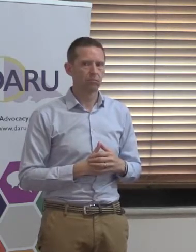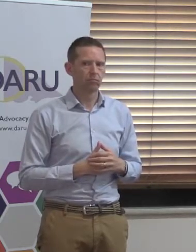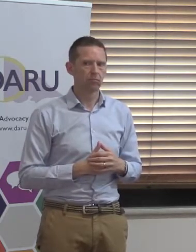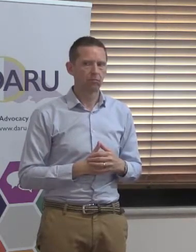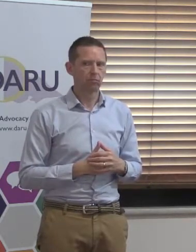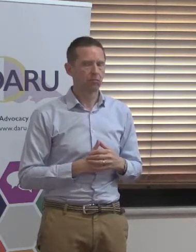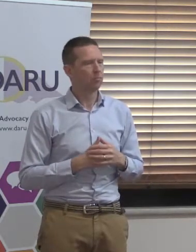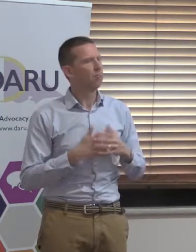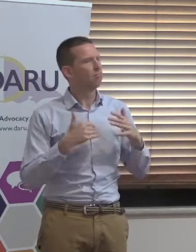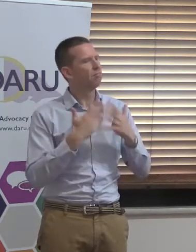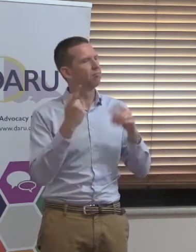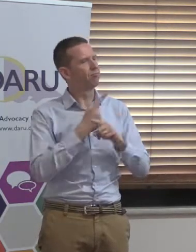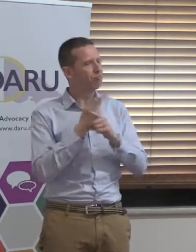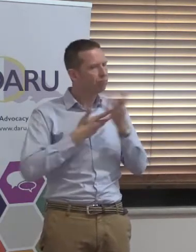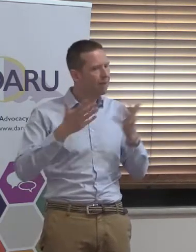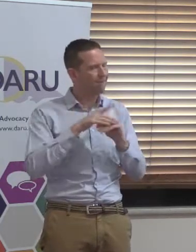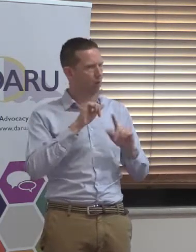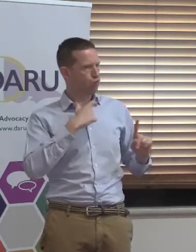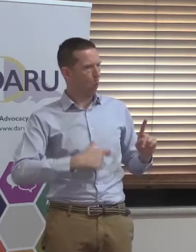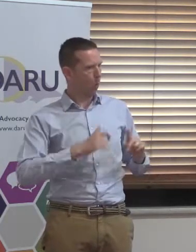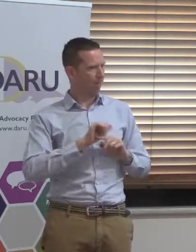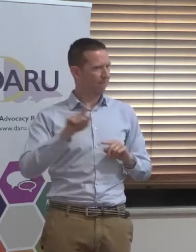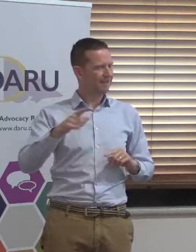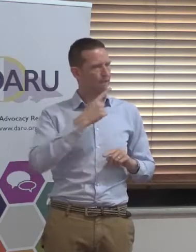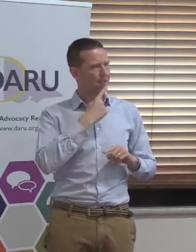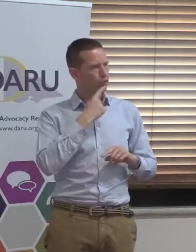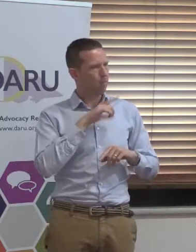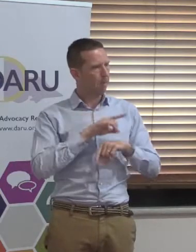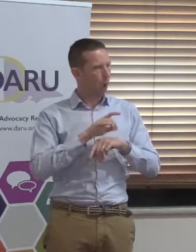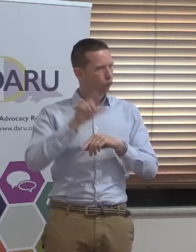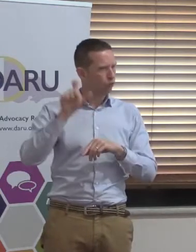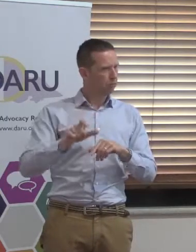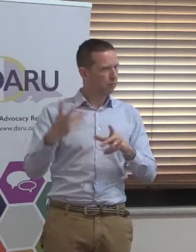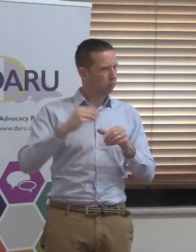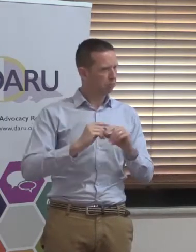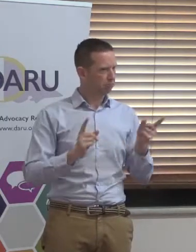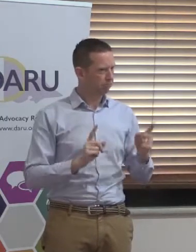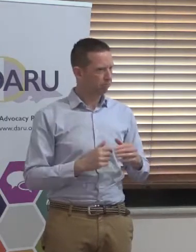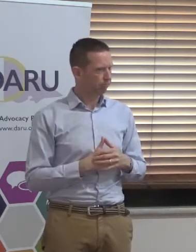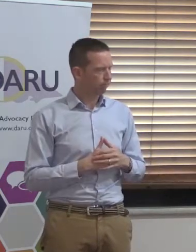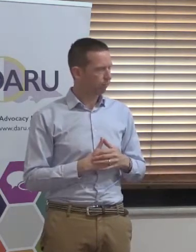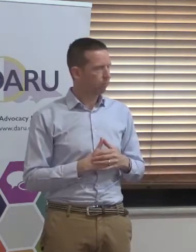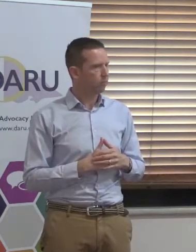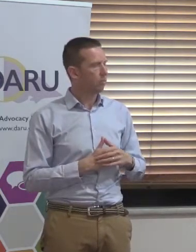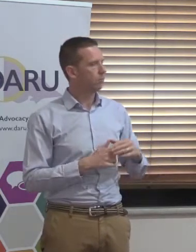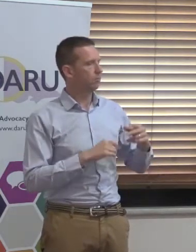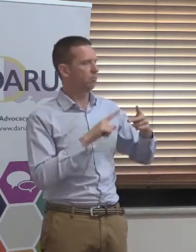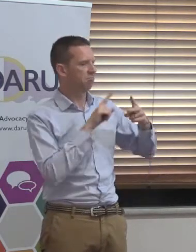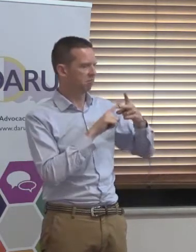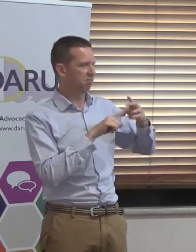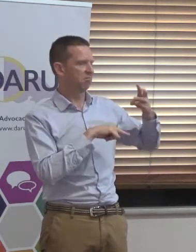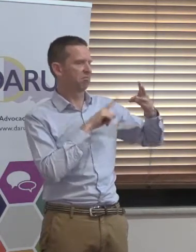bit of discussion about the role of speech pathologists in that section. The third topic is student